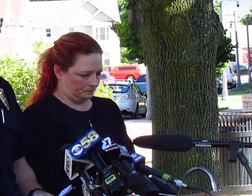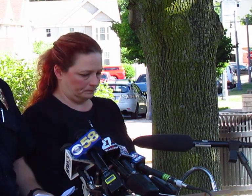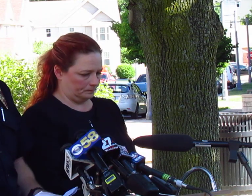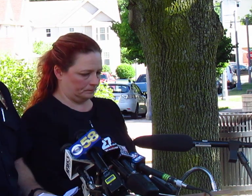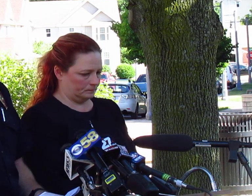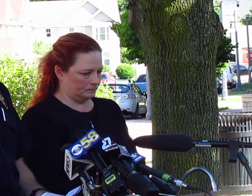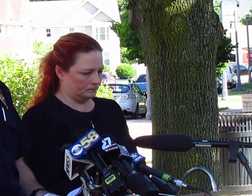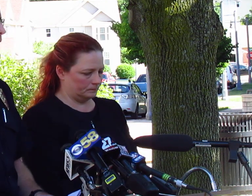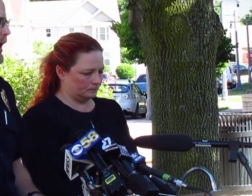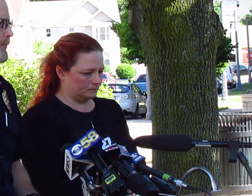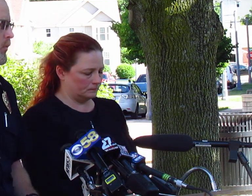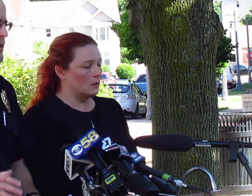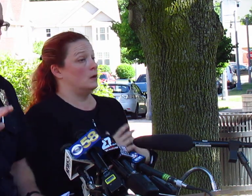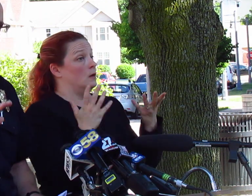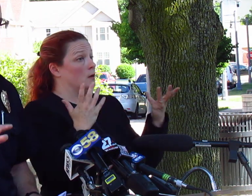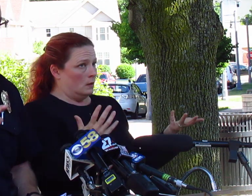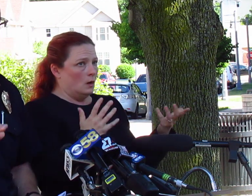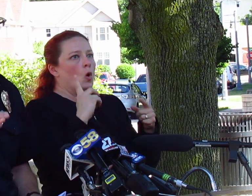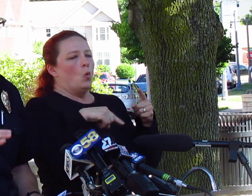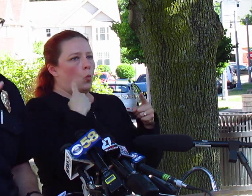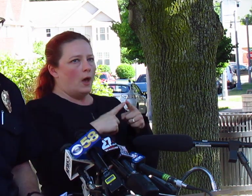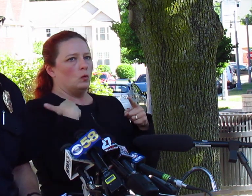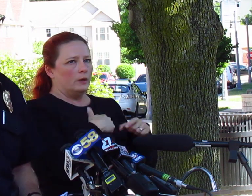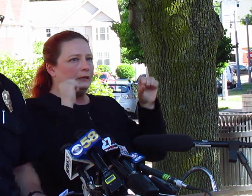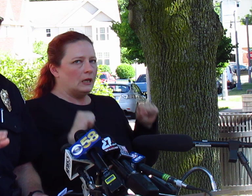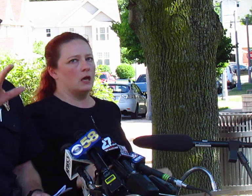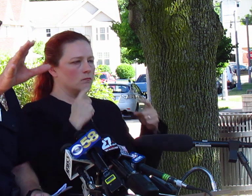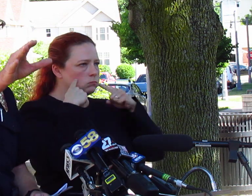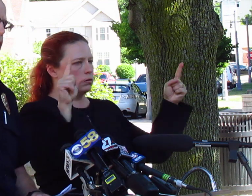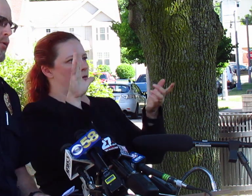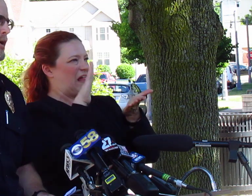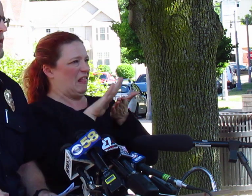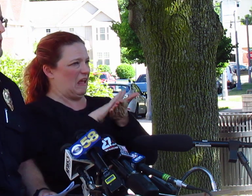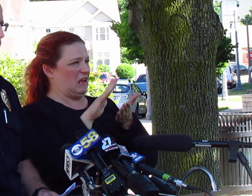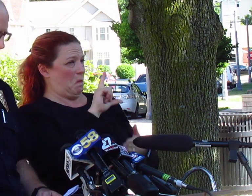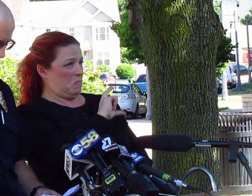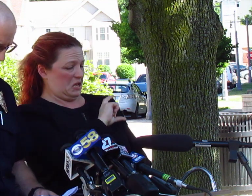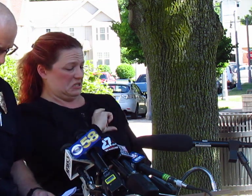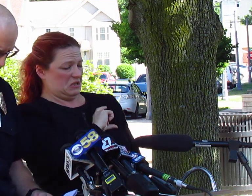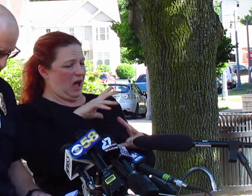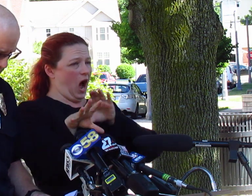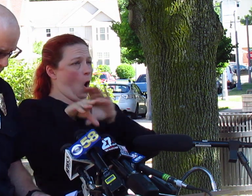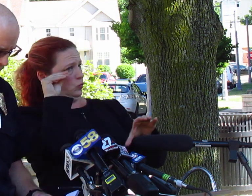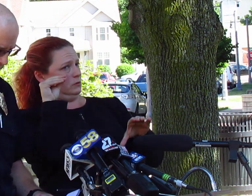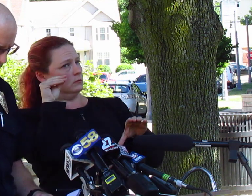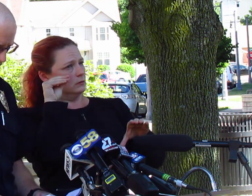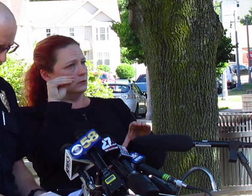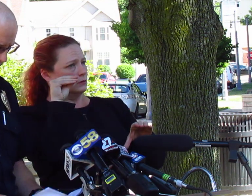Once we're able to start cleaning up, once the investigative component is completely finished and we can remove ourselves from that site,